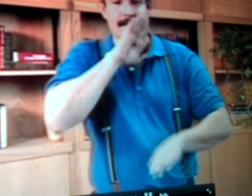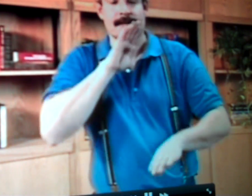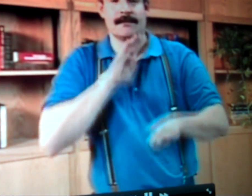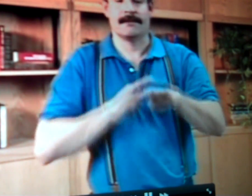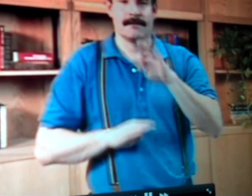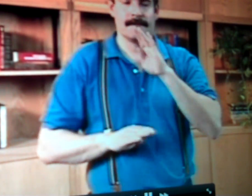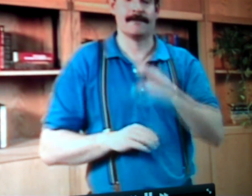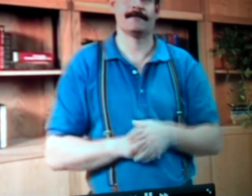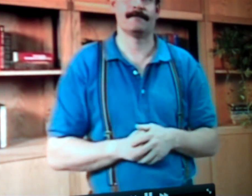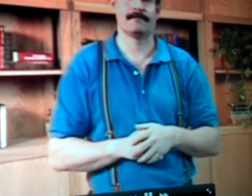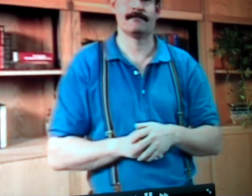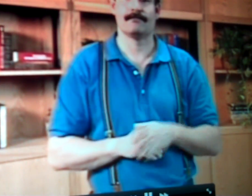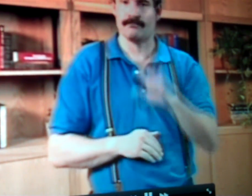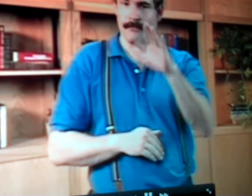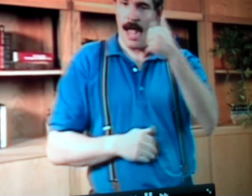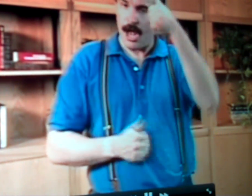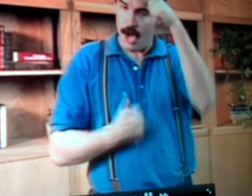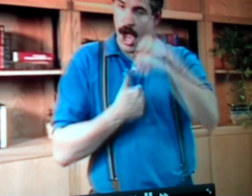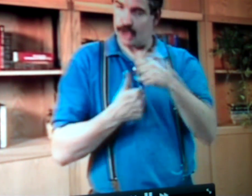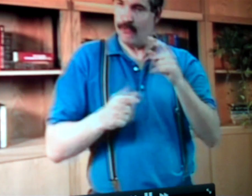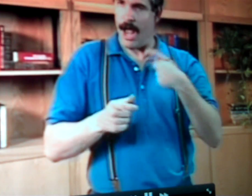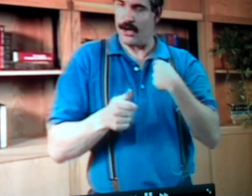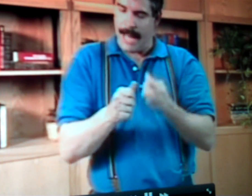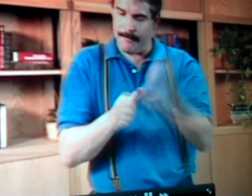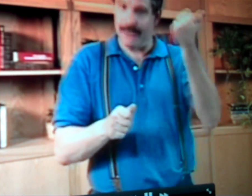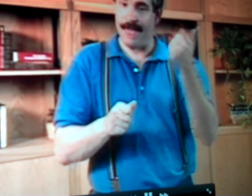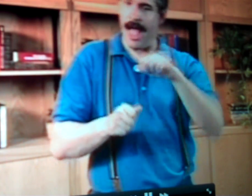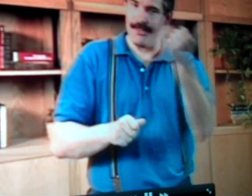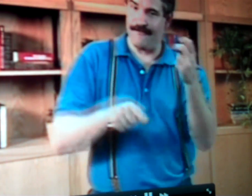It was kind of frustrating having this conversation with people,